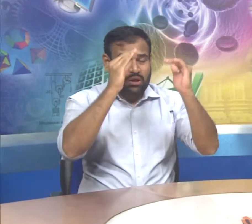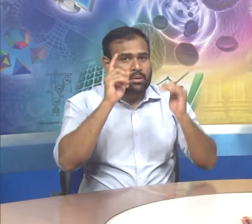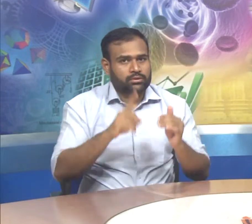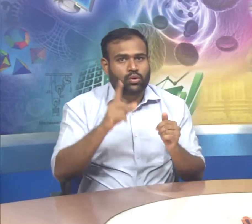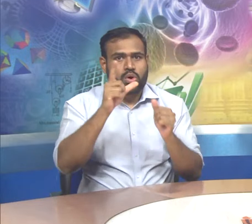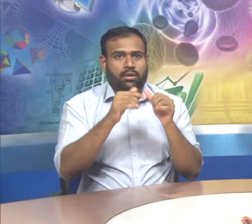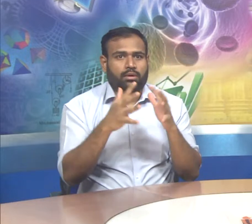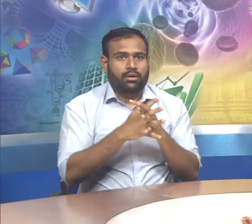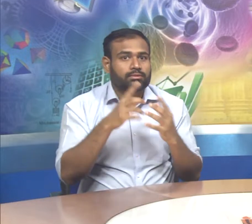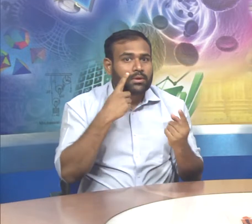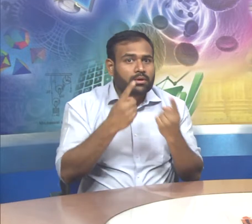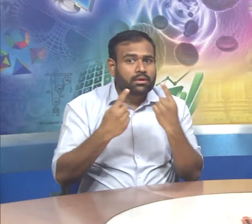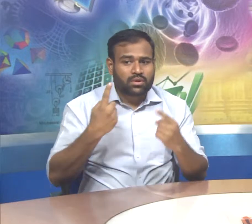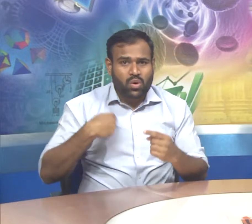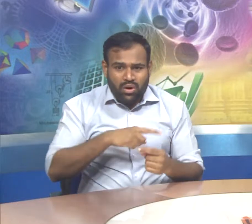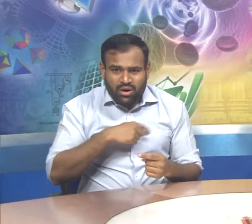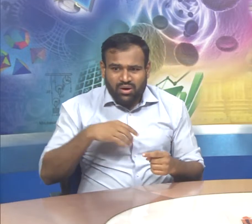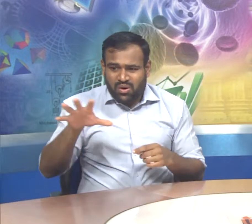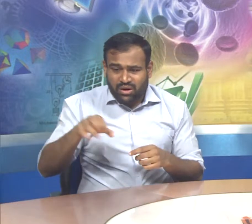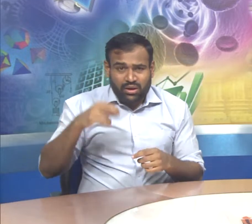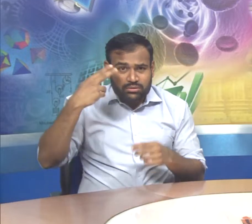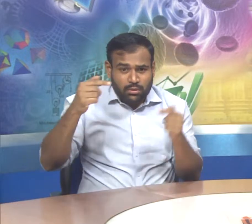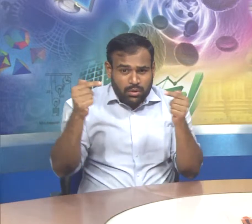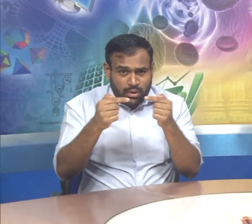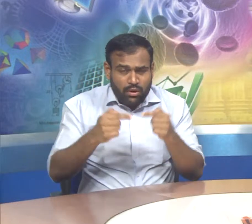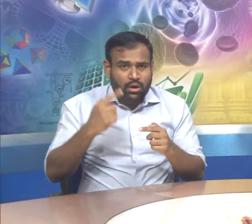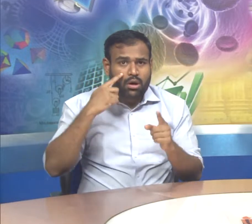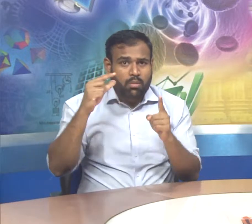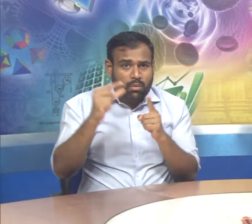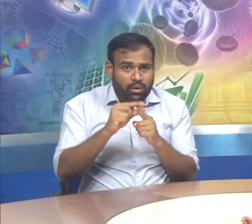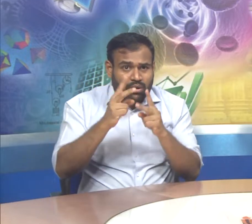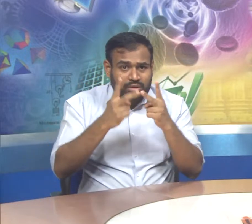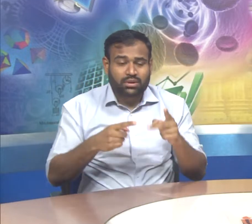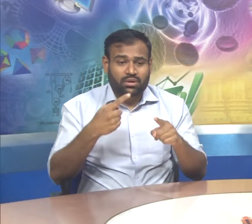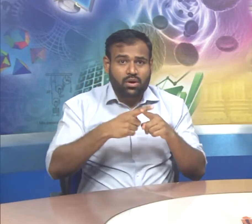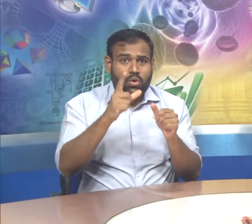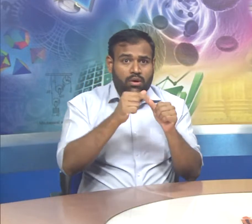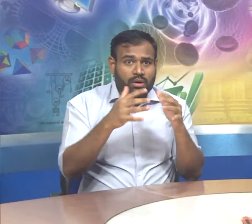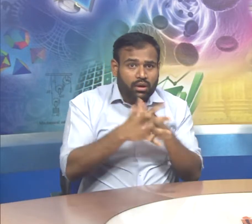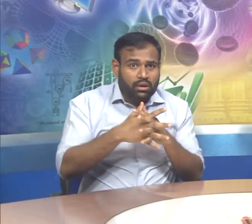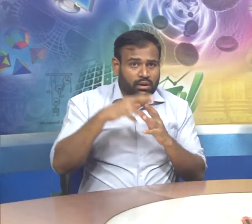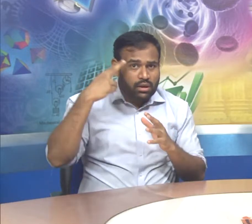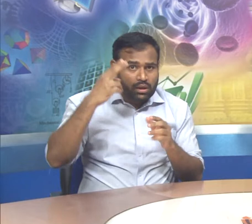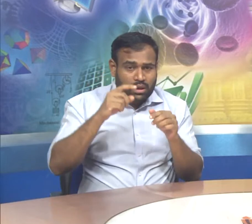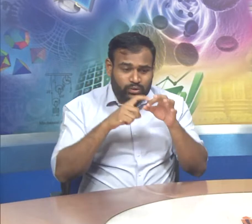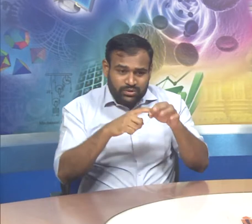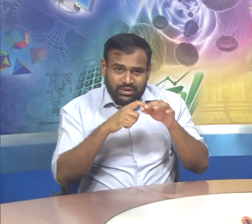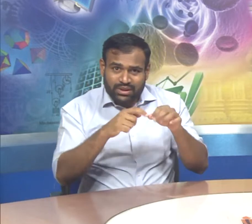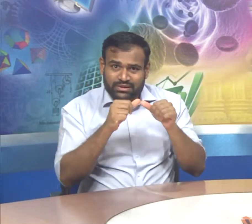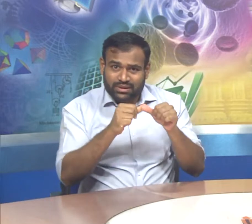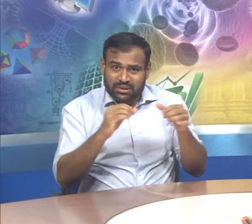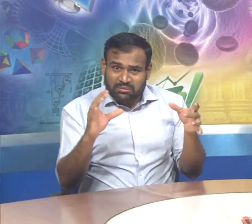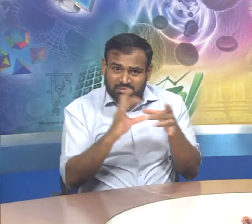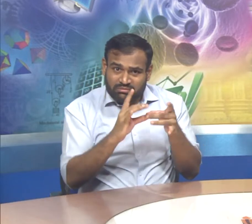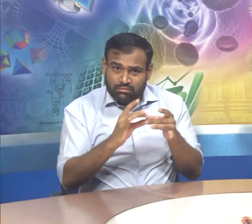If substantial question of interpretation of law or constitution is